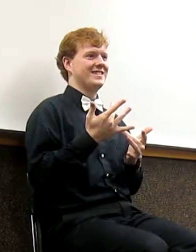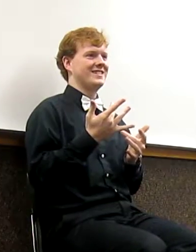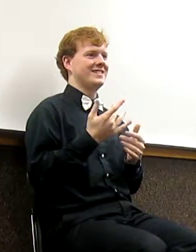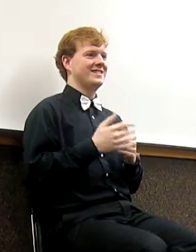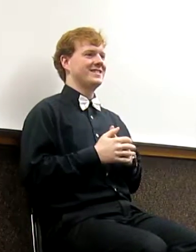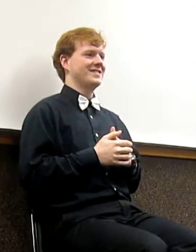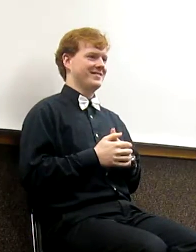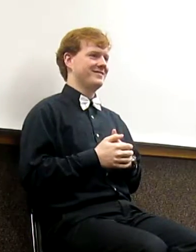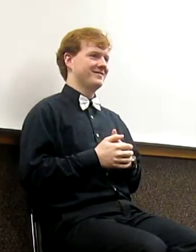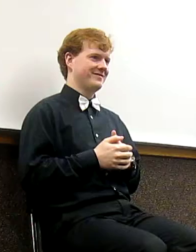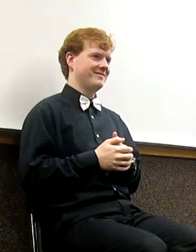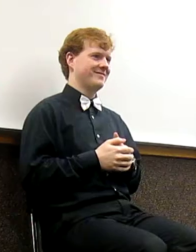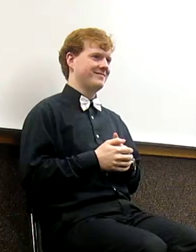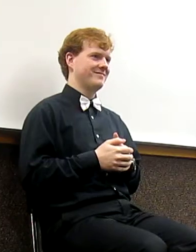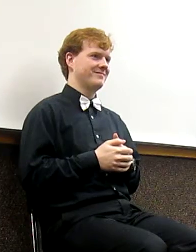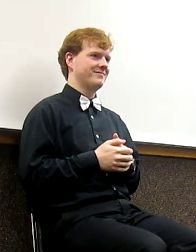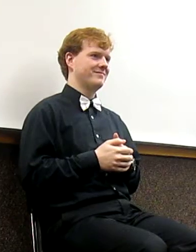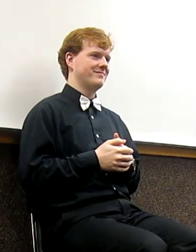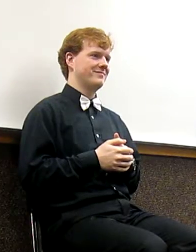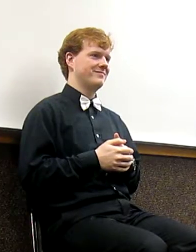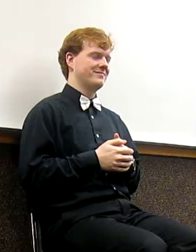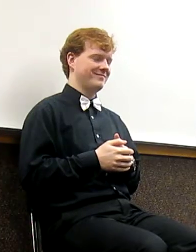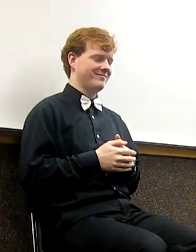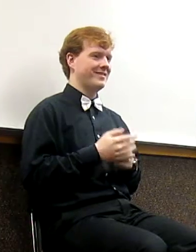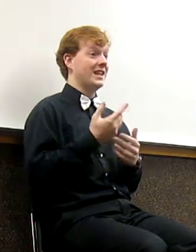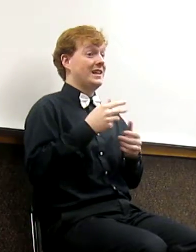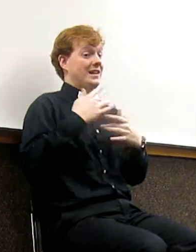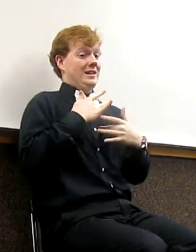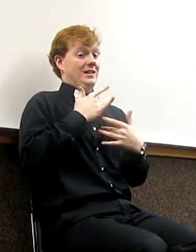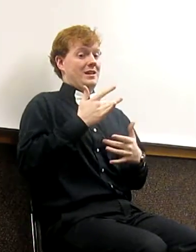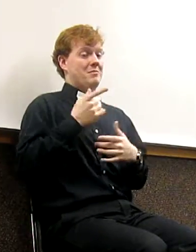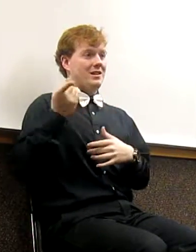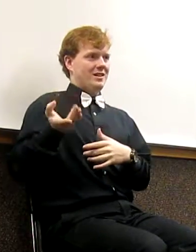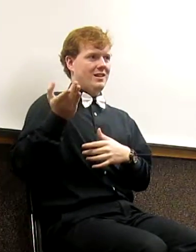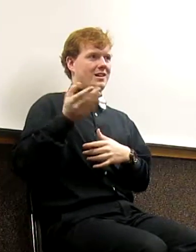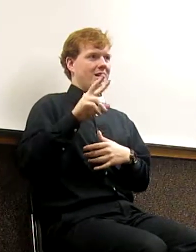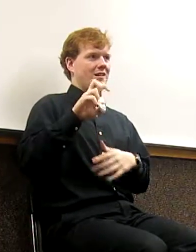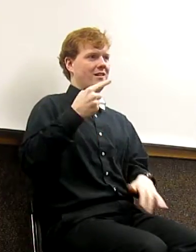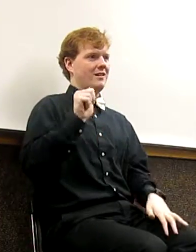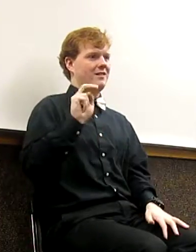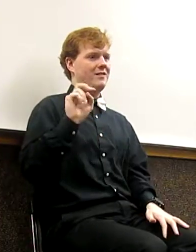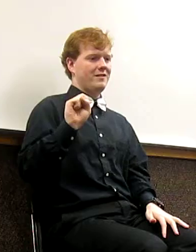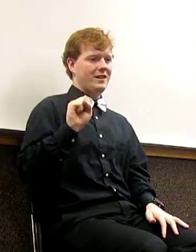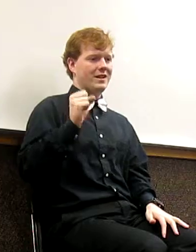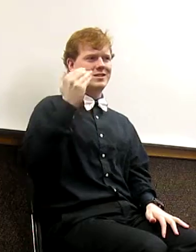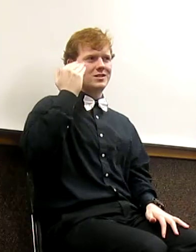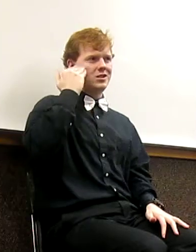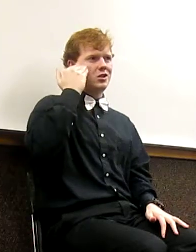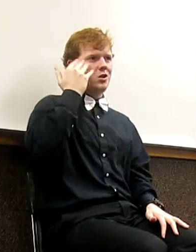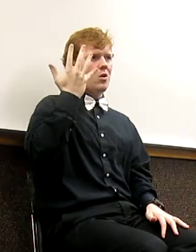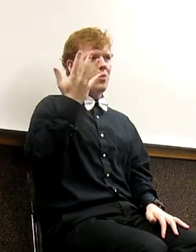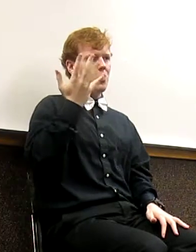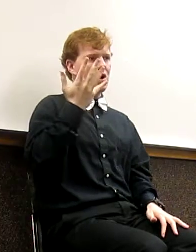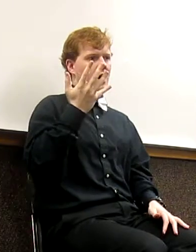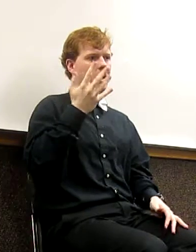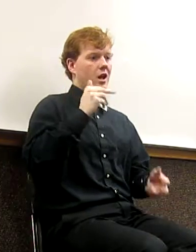usually vegans, they know a lot about this stuff. Like they know what foods what incomplete